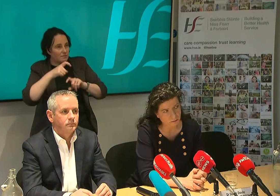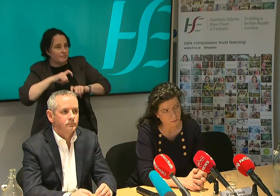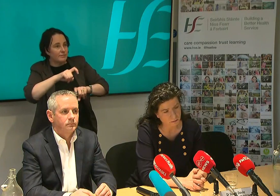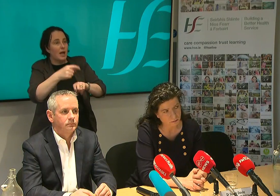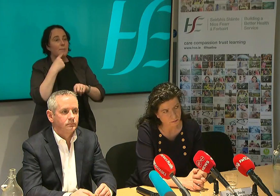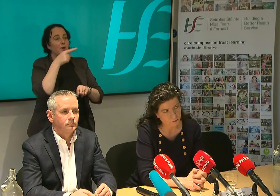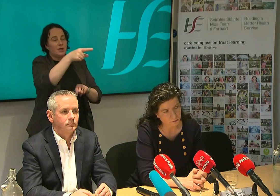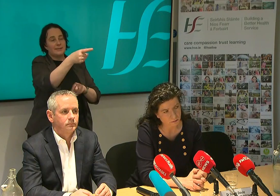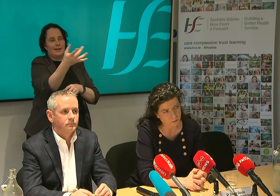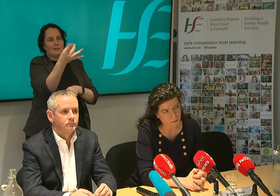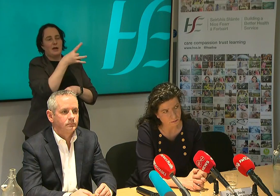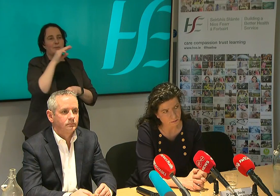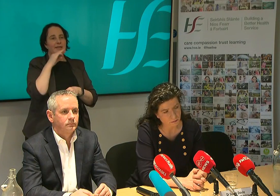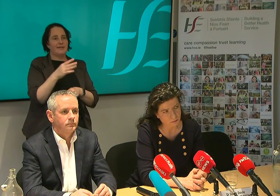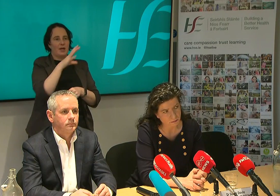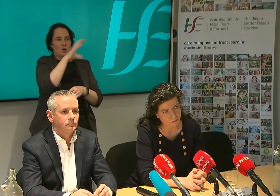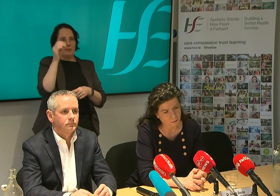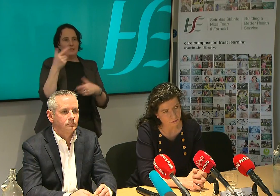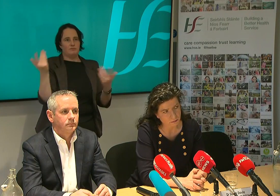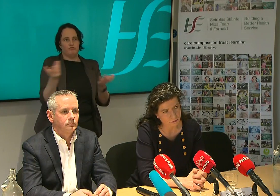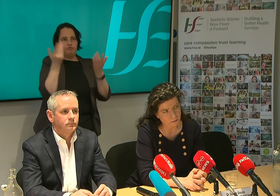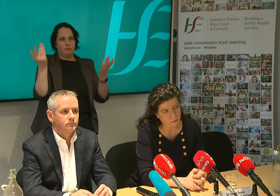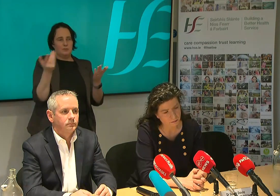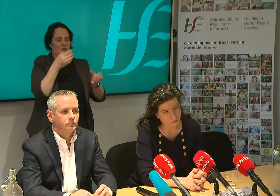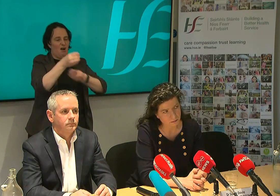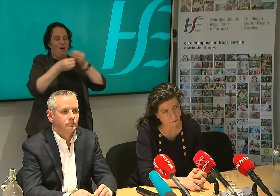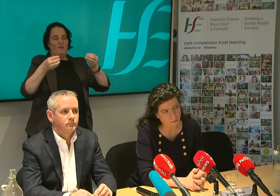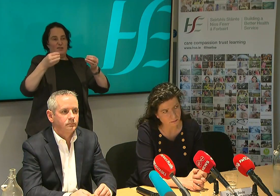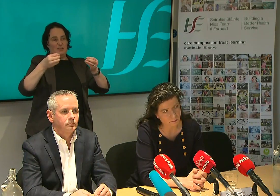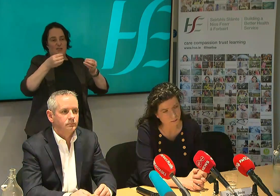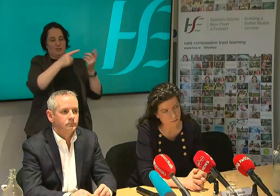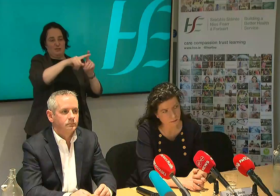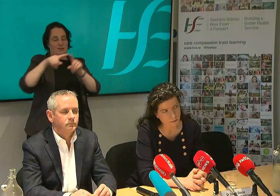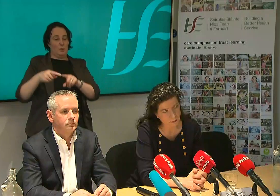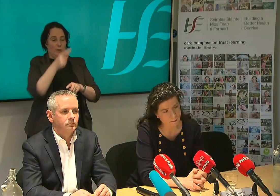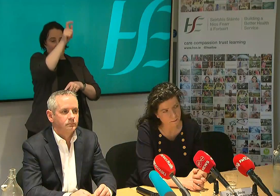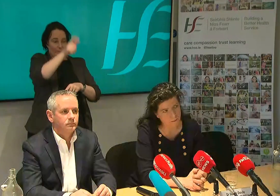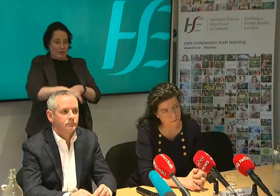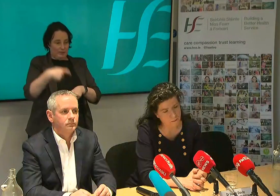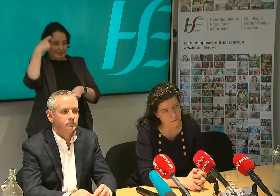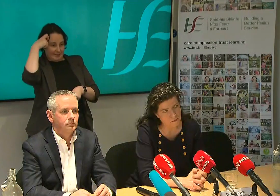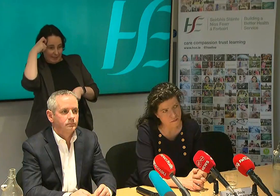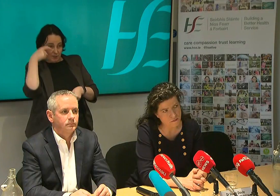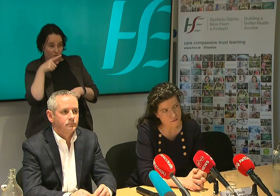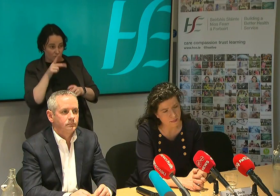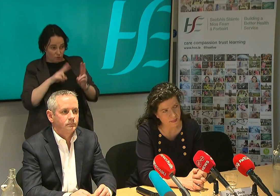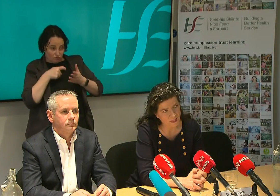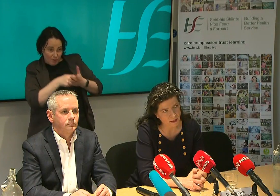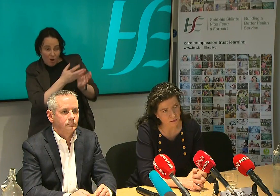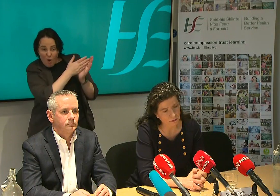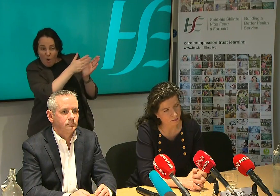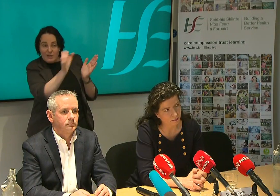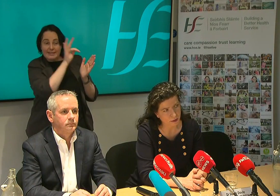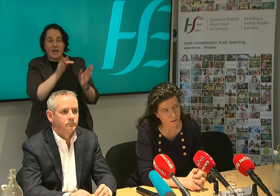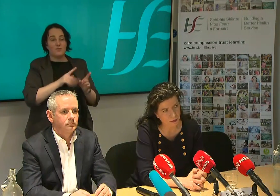in terms of the company, if one person in an office block is being tested, there's no concern, you wouldn't recommend that everyone be sent